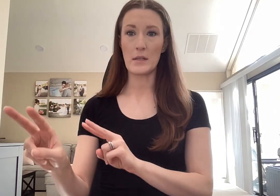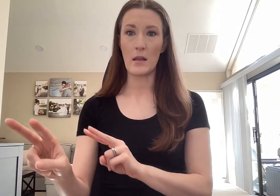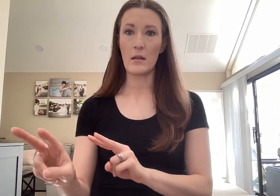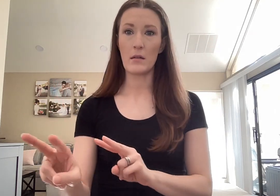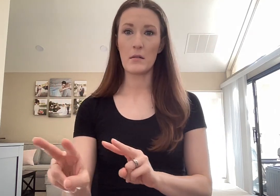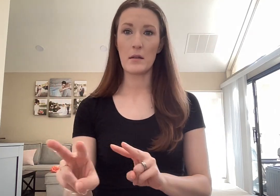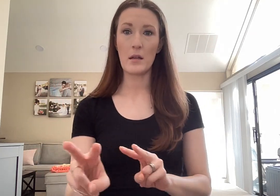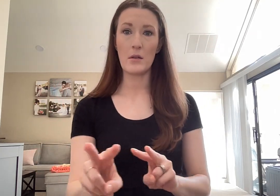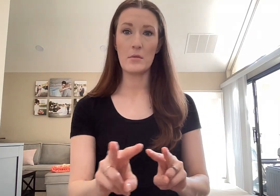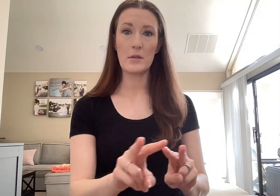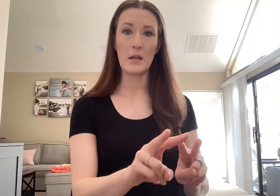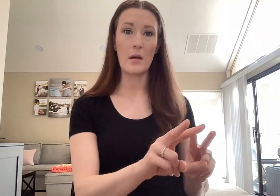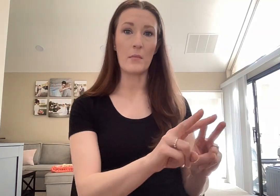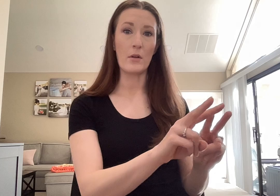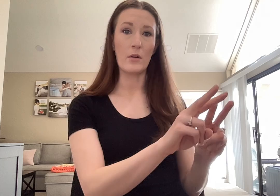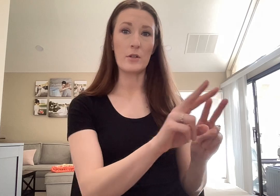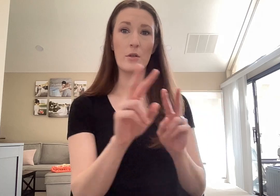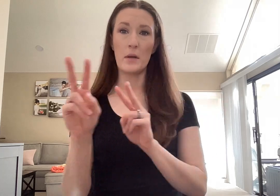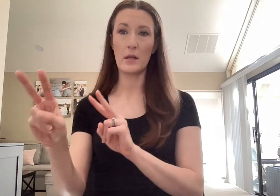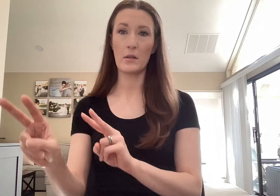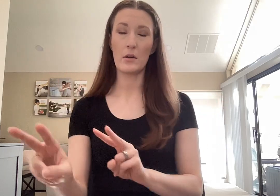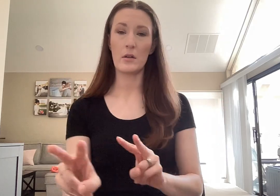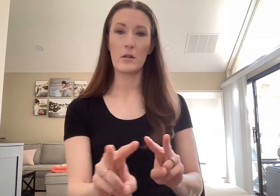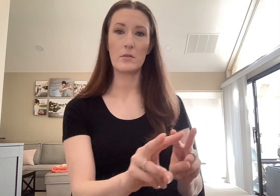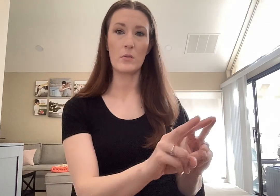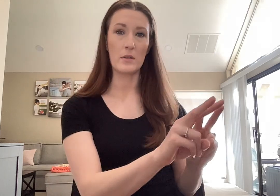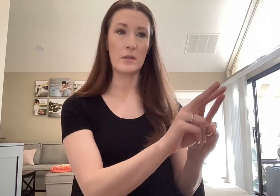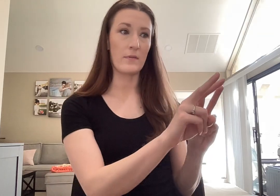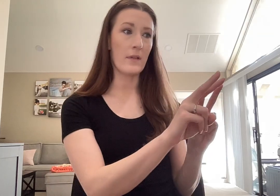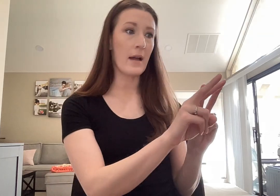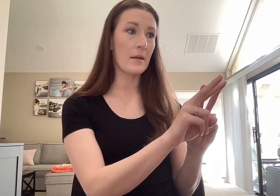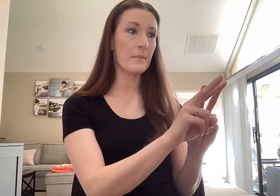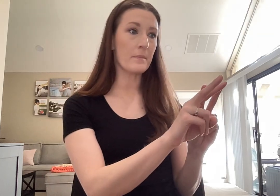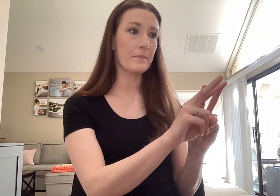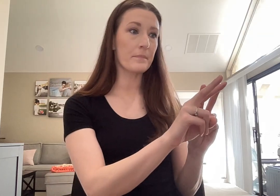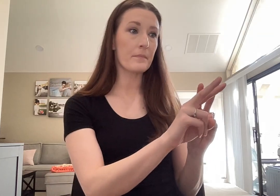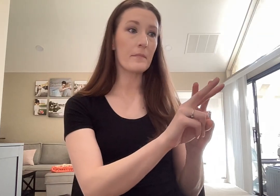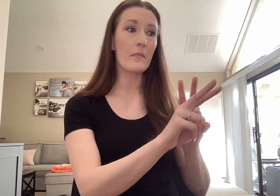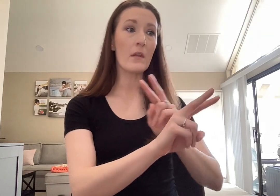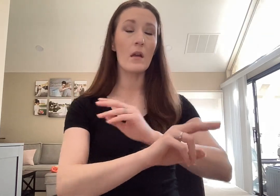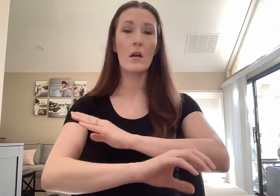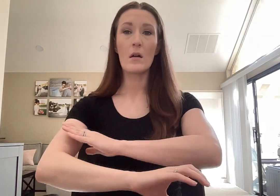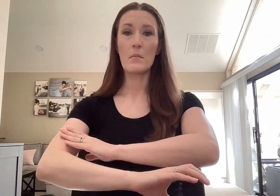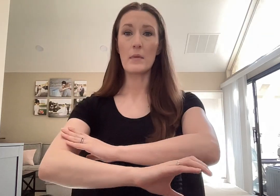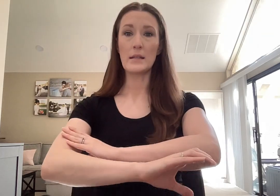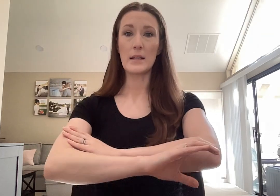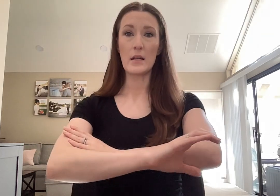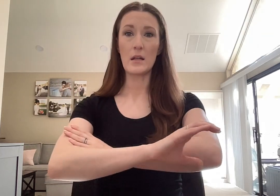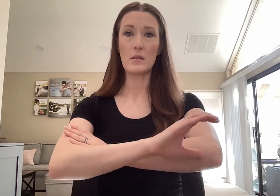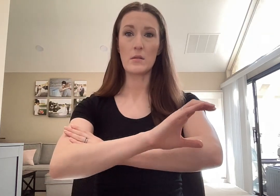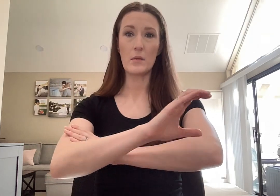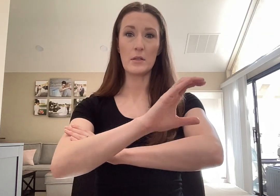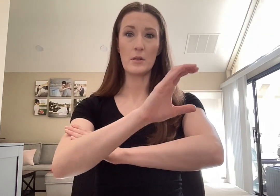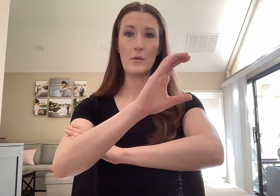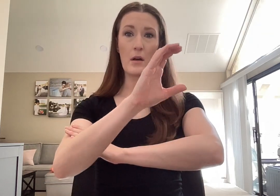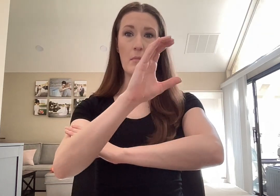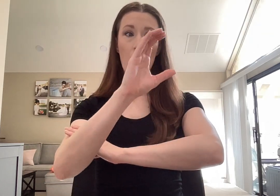say, can you see? I'm going to look two-handed look towards the flag. My sun is going to come